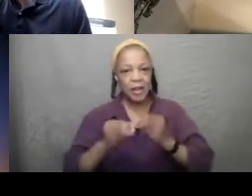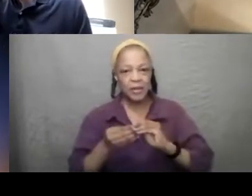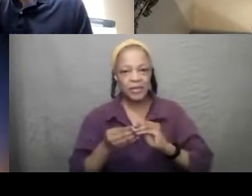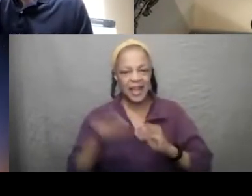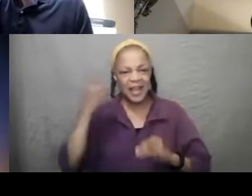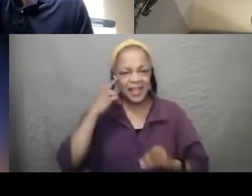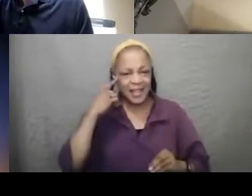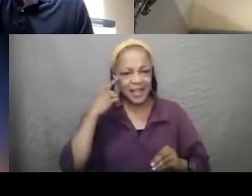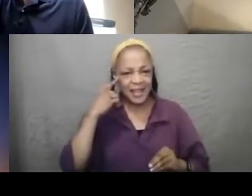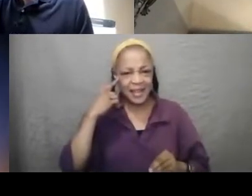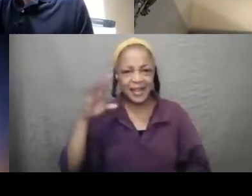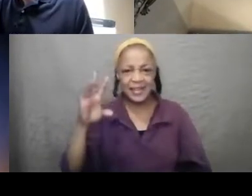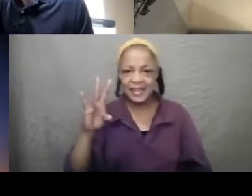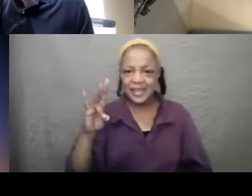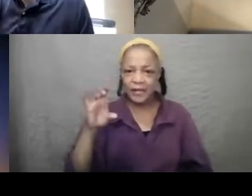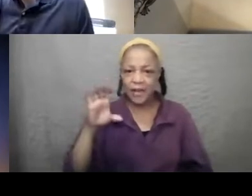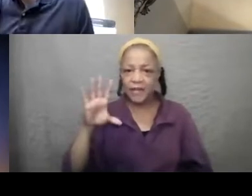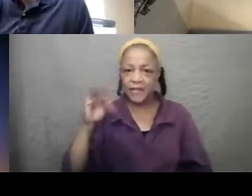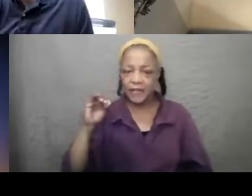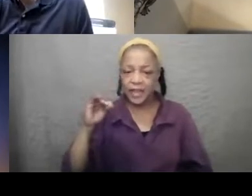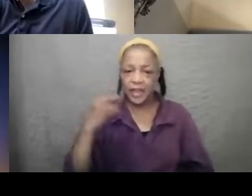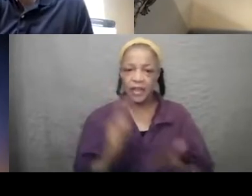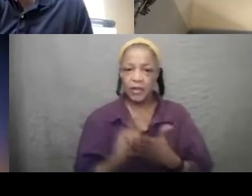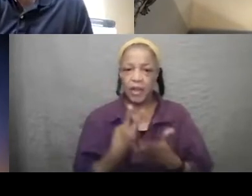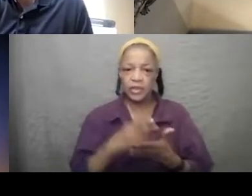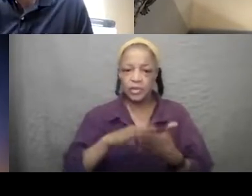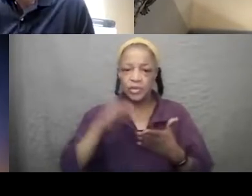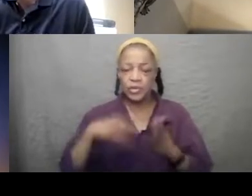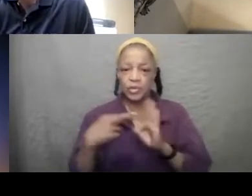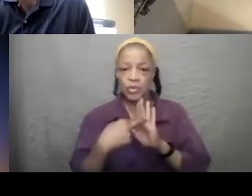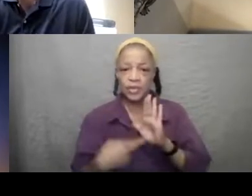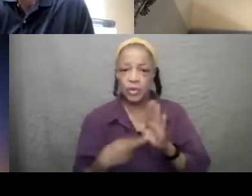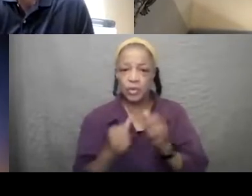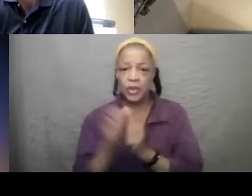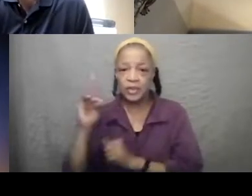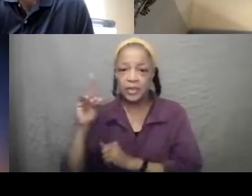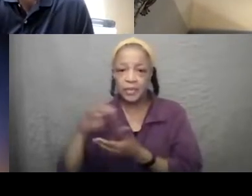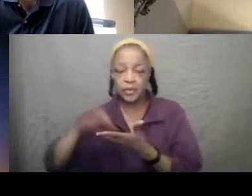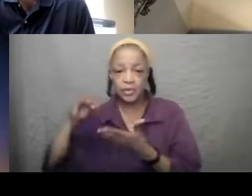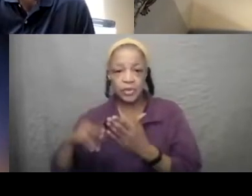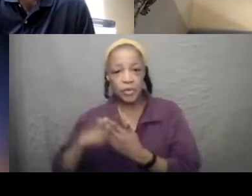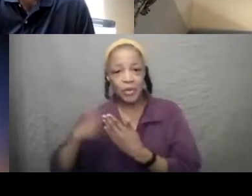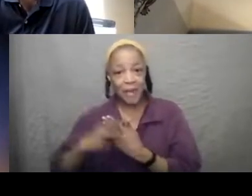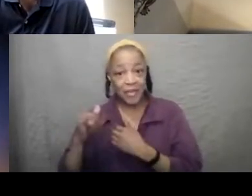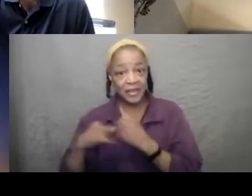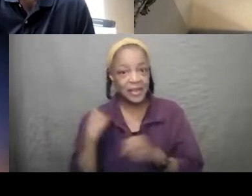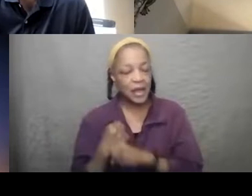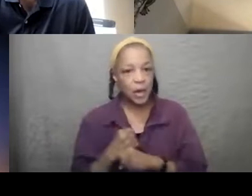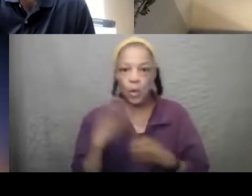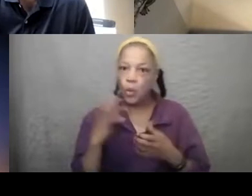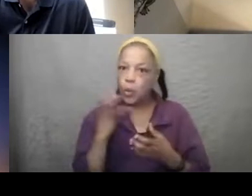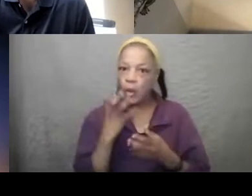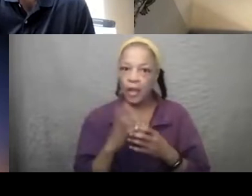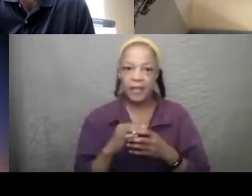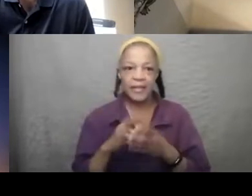750 registered graduates with the Disabled Students Program this year, which is close